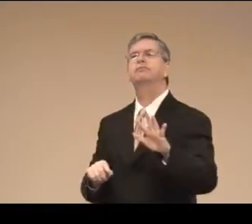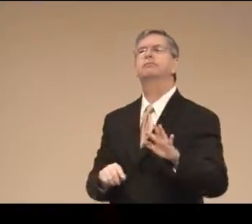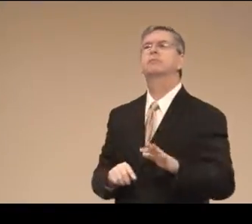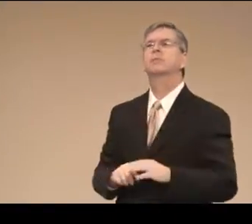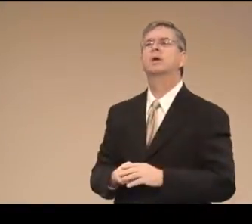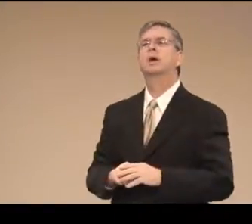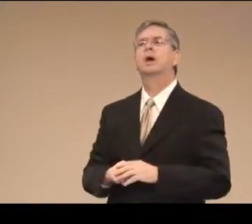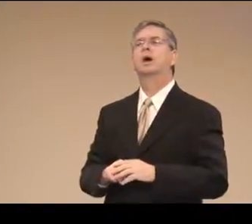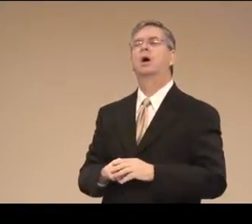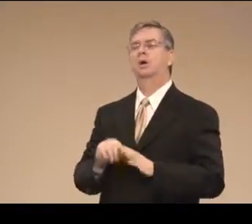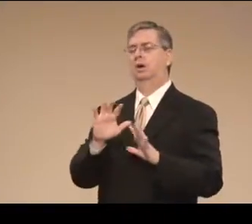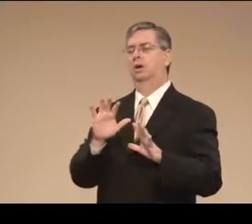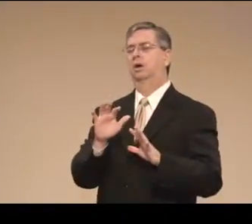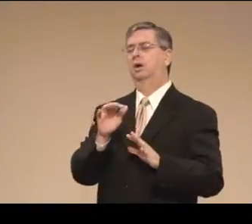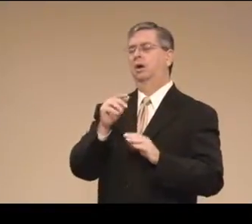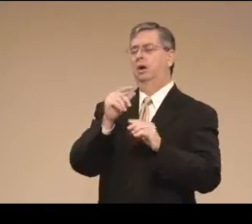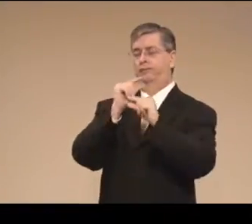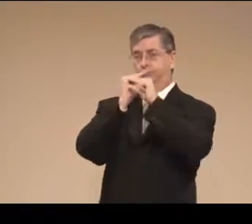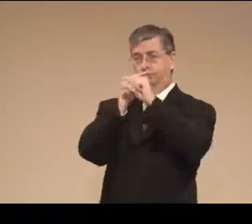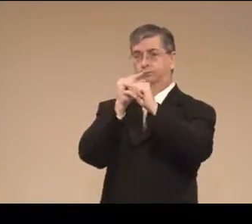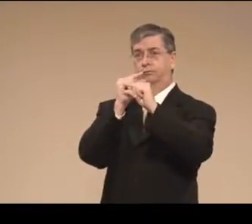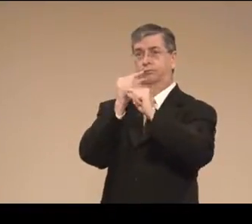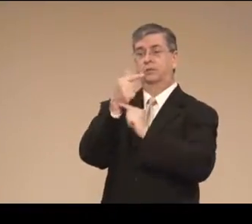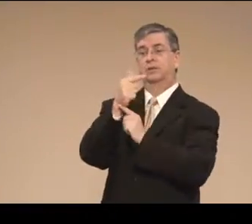And so there came the angel of the Lord.